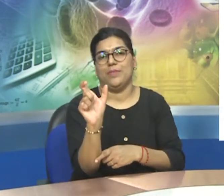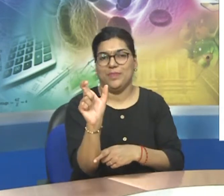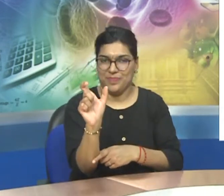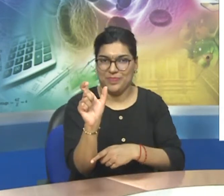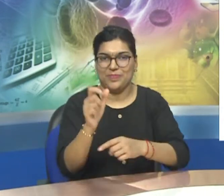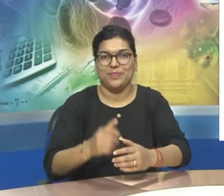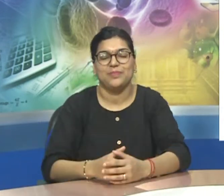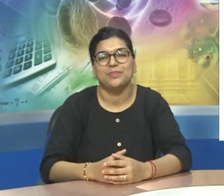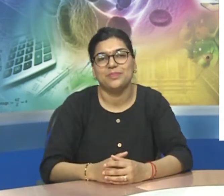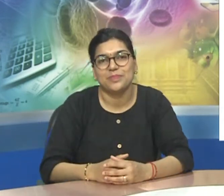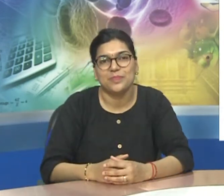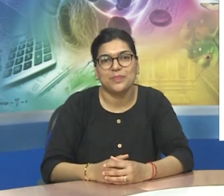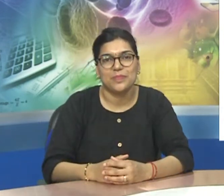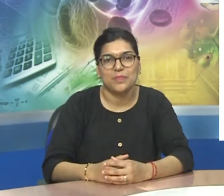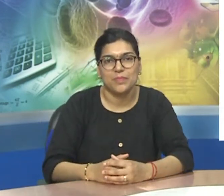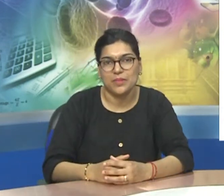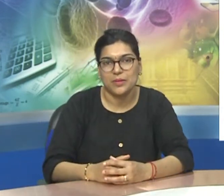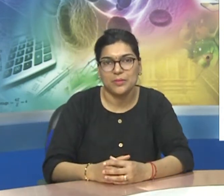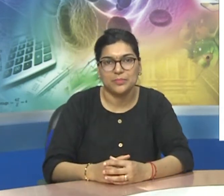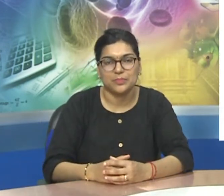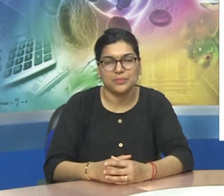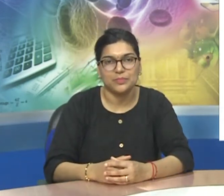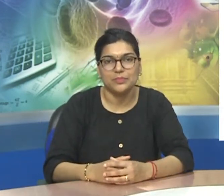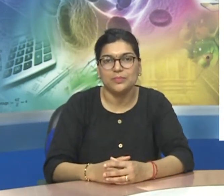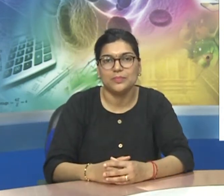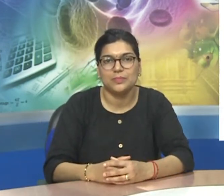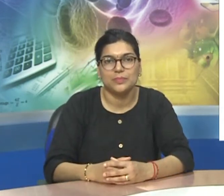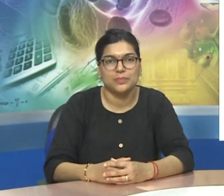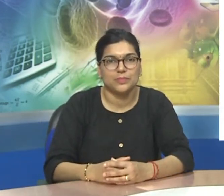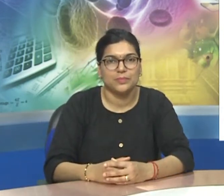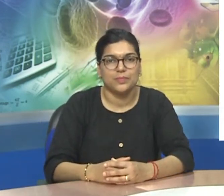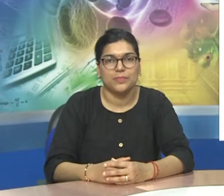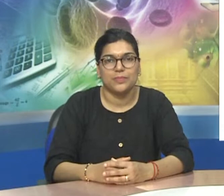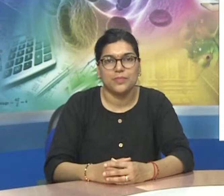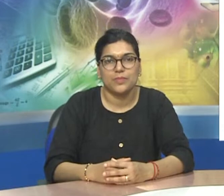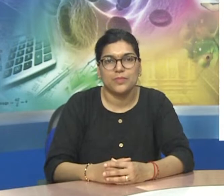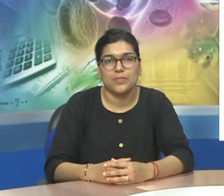then we call all those waste material as solid waste.